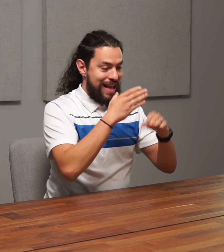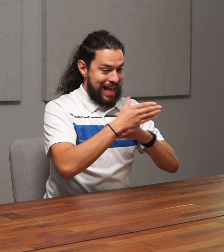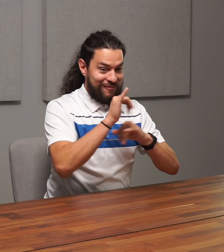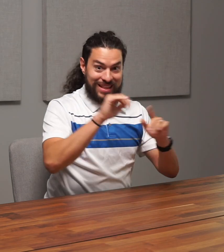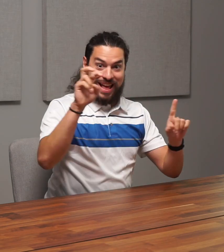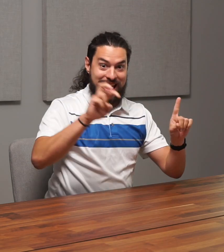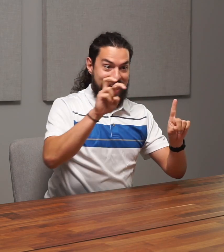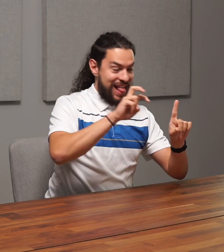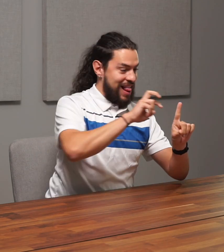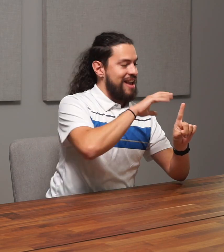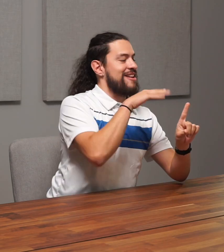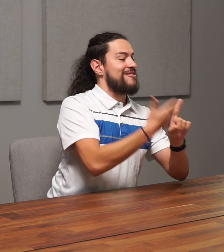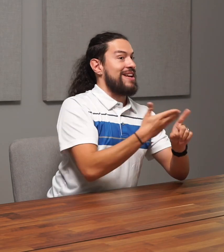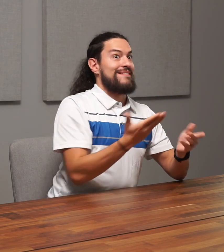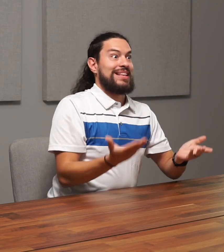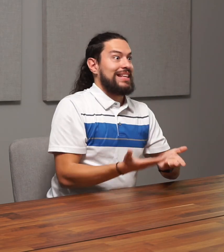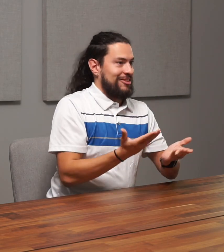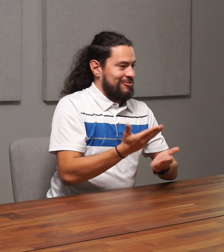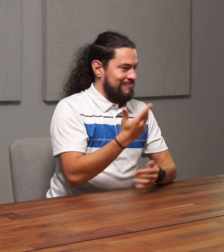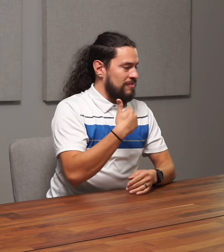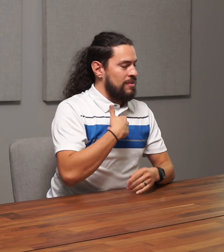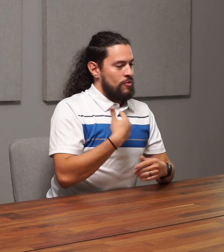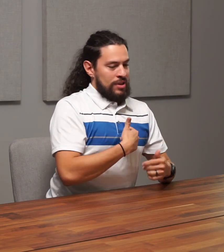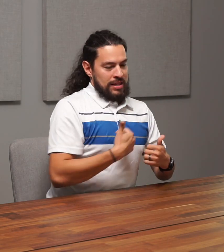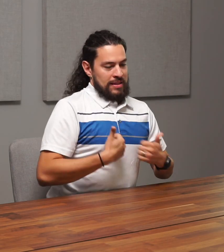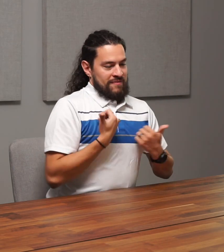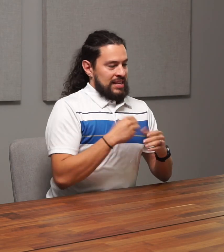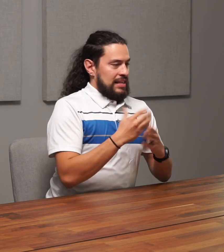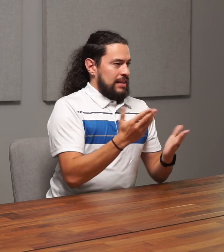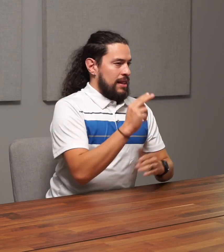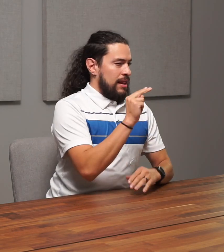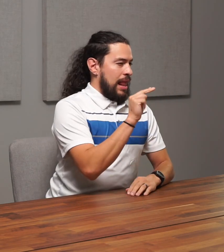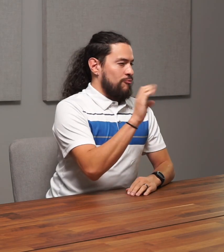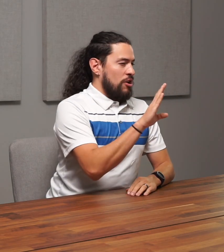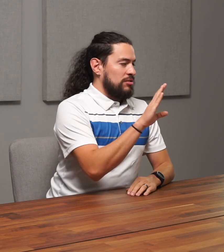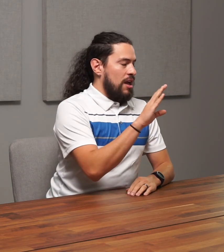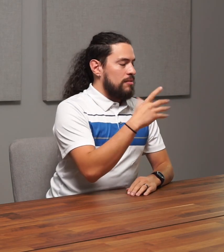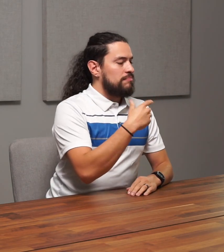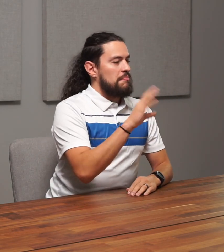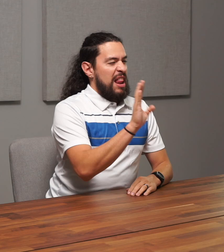yeah so fast forward several years to currently we live in nebraska